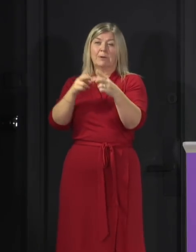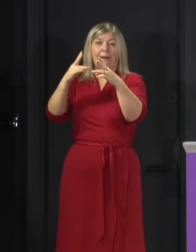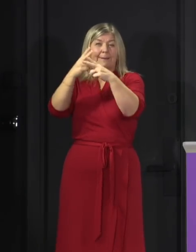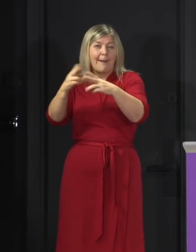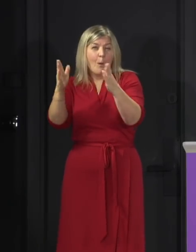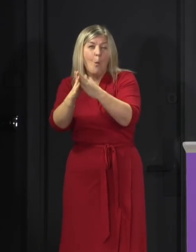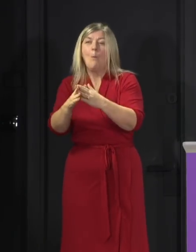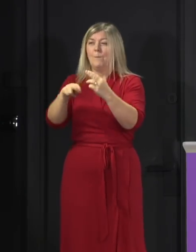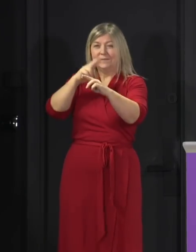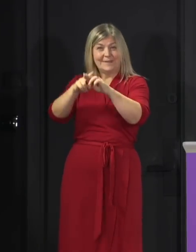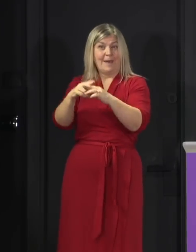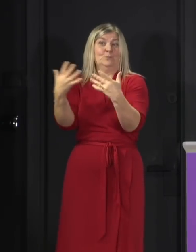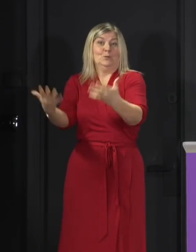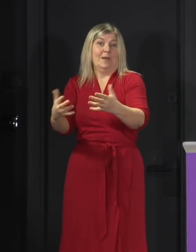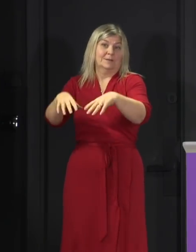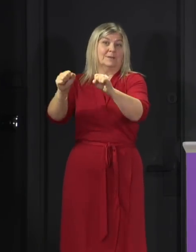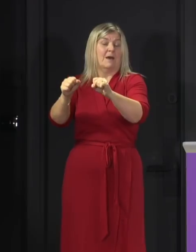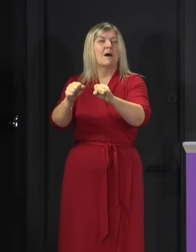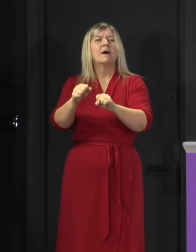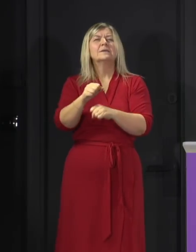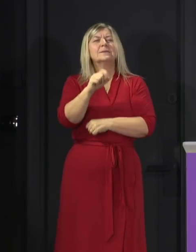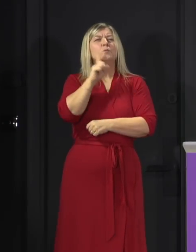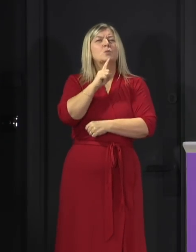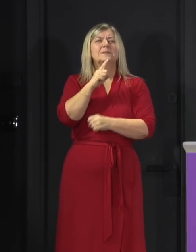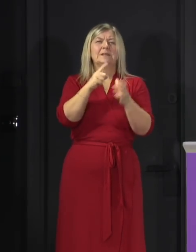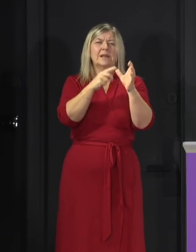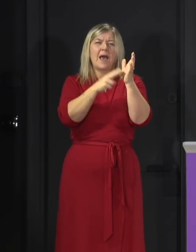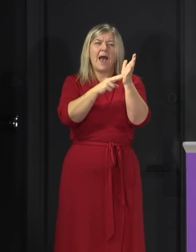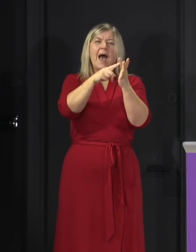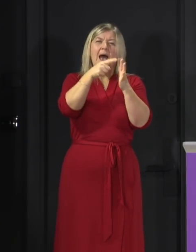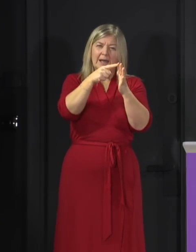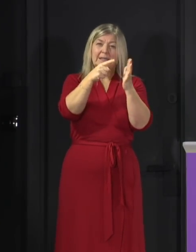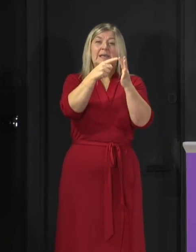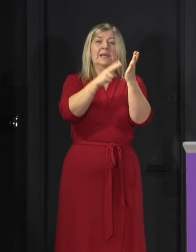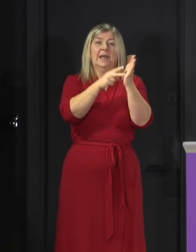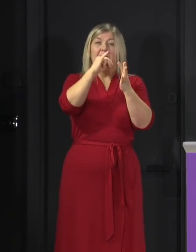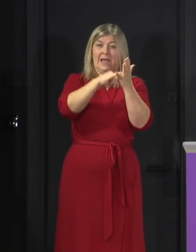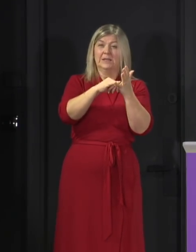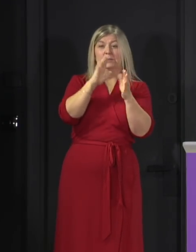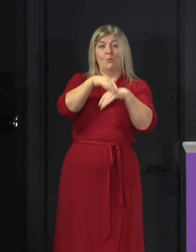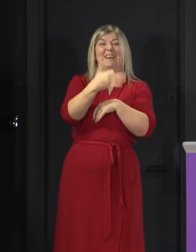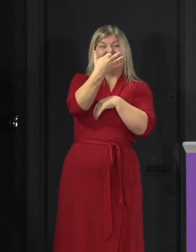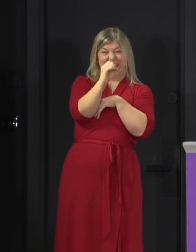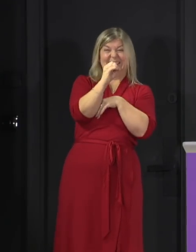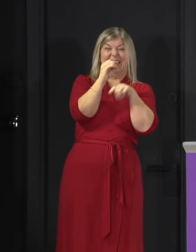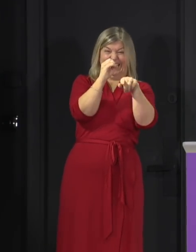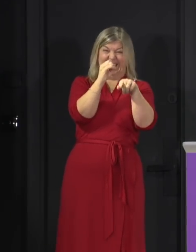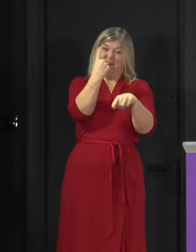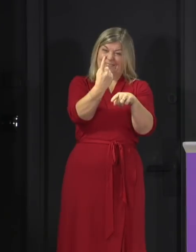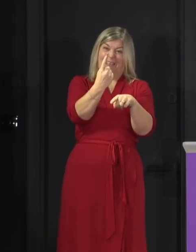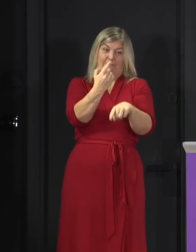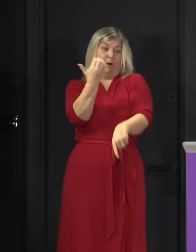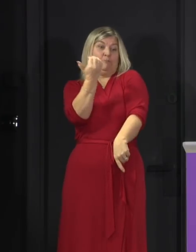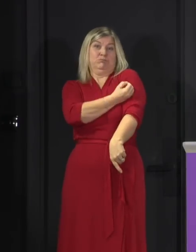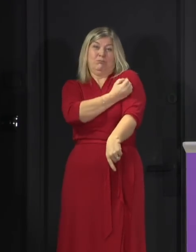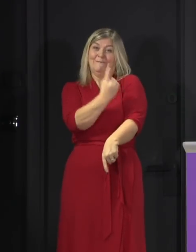place. 90-year-old Annie Innes became the first care home resident to get the vaccine at the Abercorn House care home in